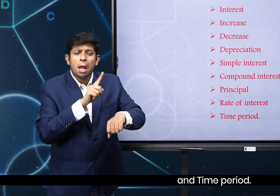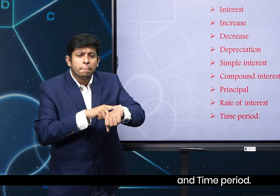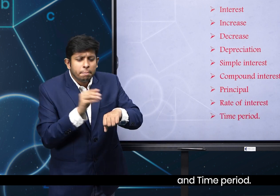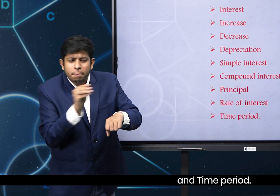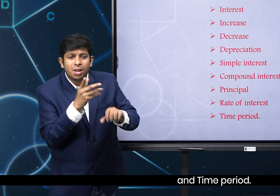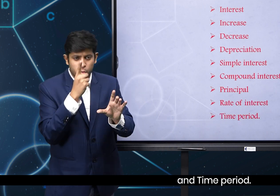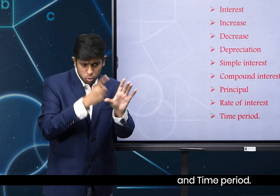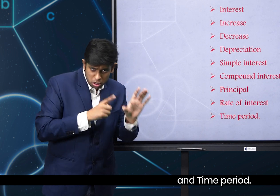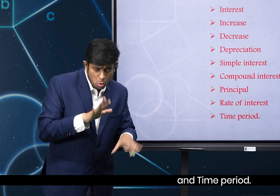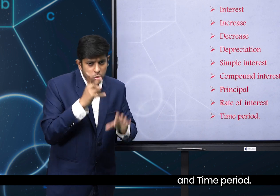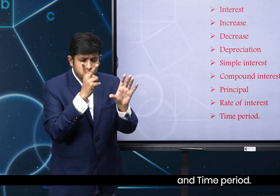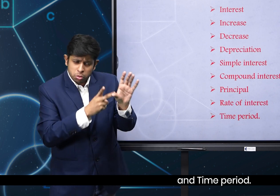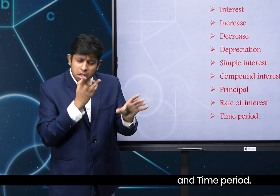time period.